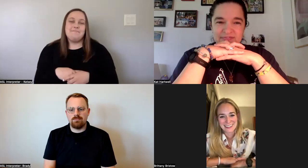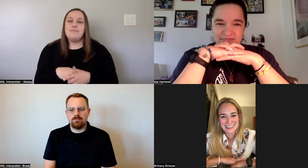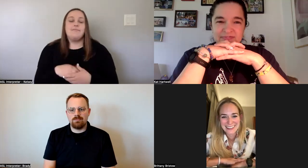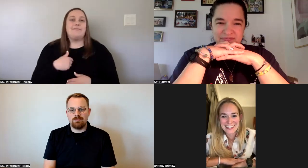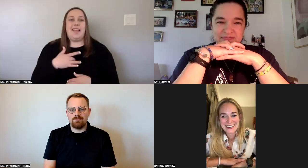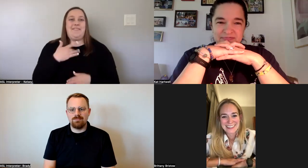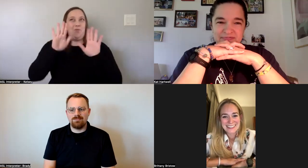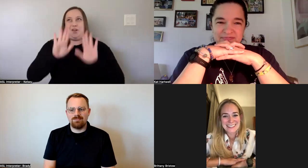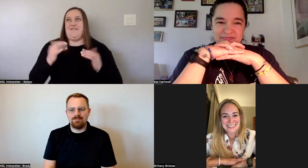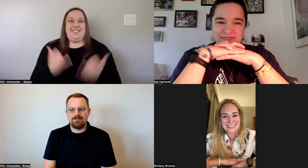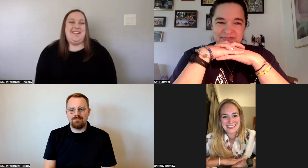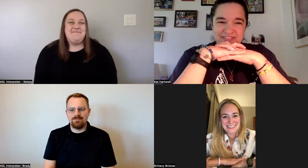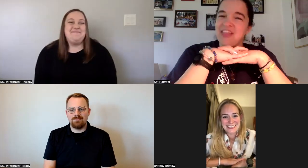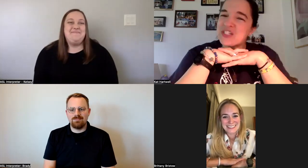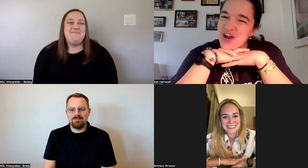mood.